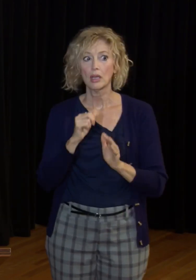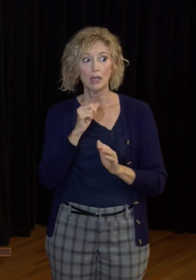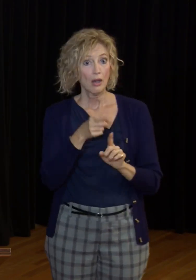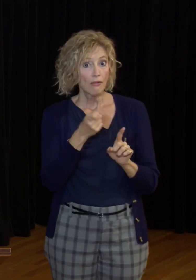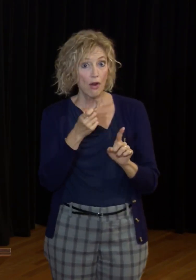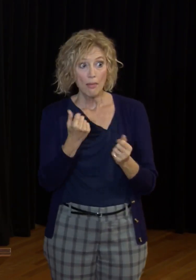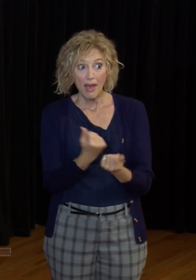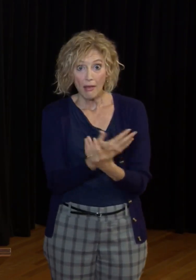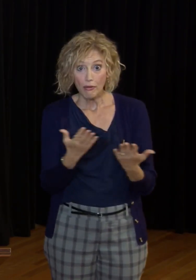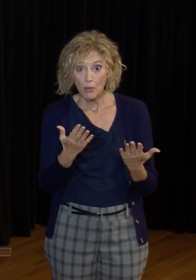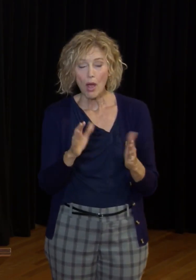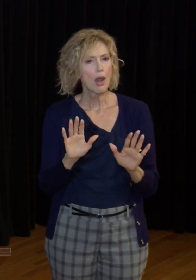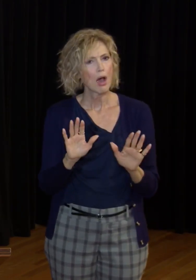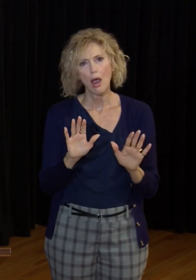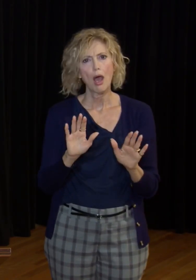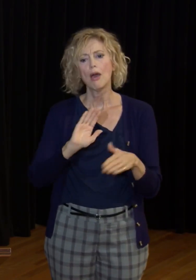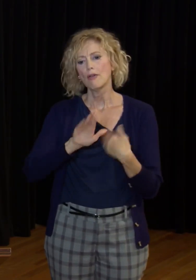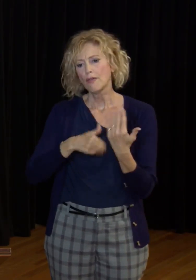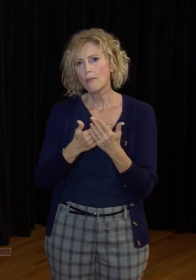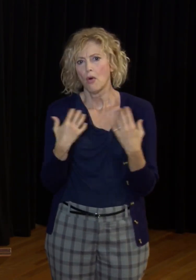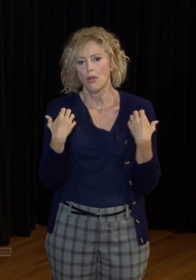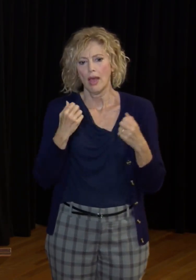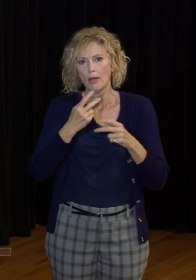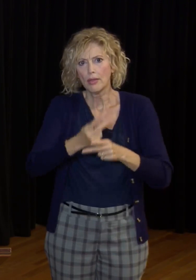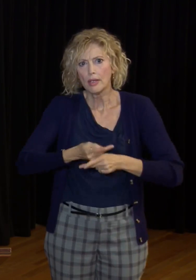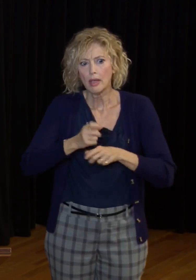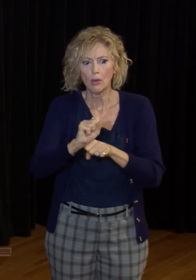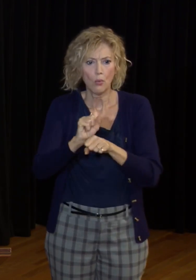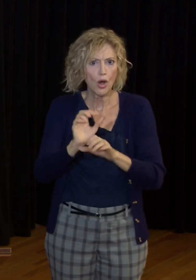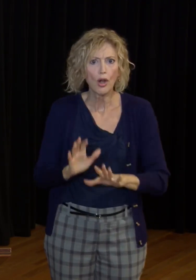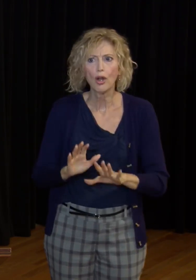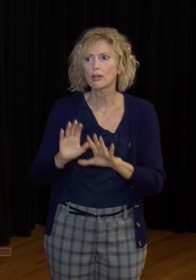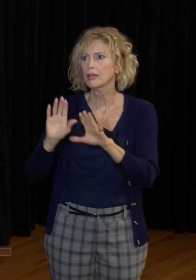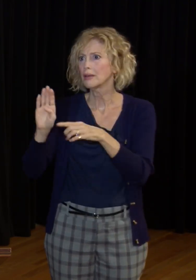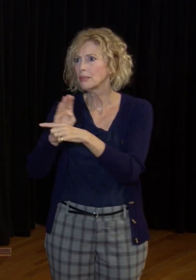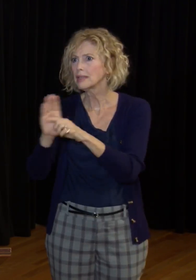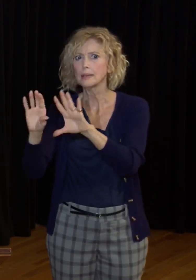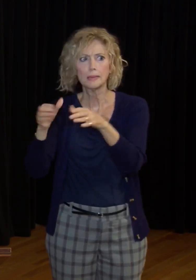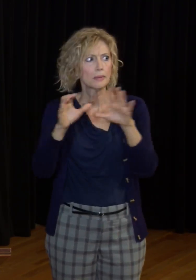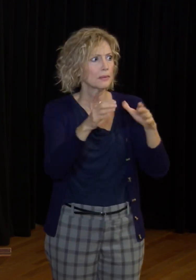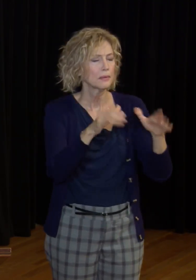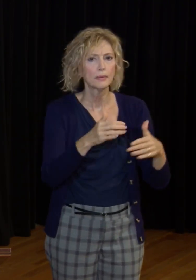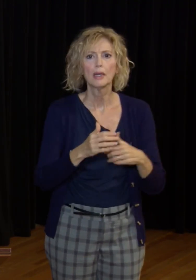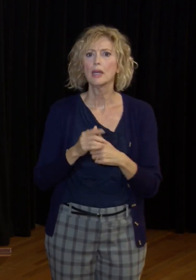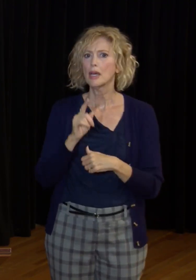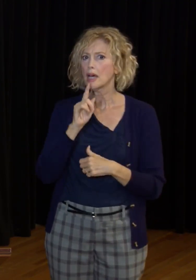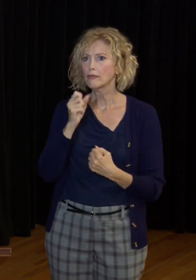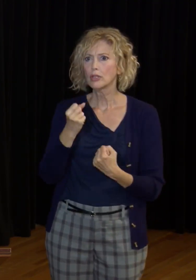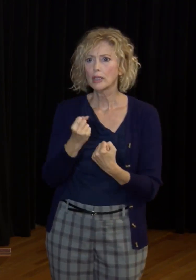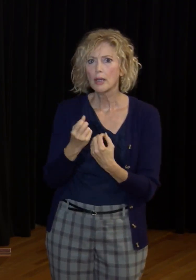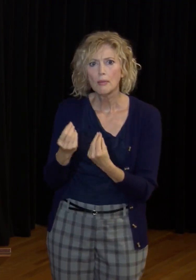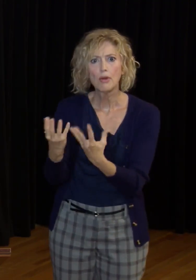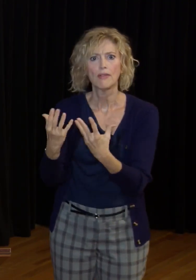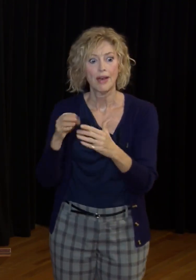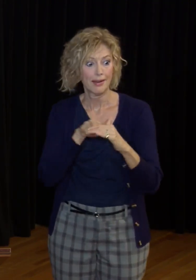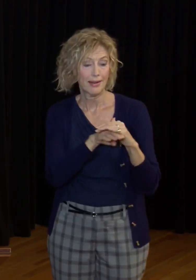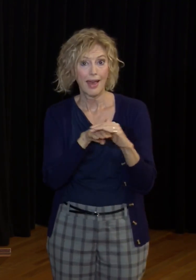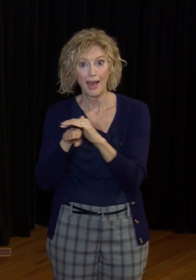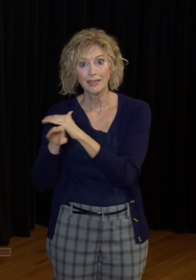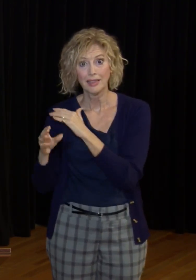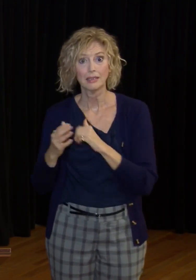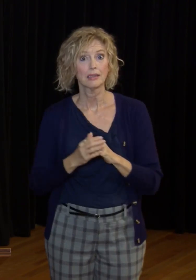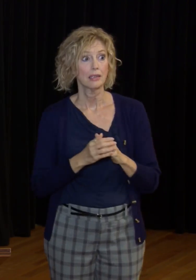and getting it vaccinated, but from all the healthcare workers and various other entities that have stood up and provided access to not only